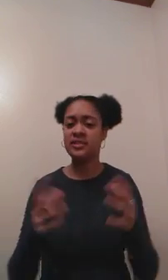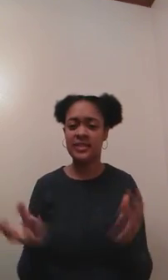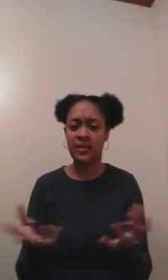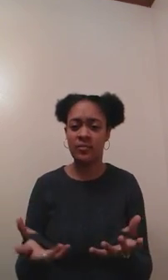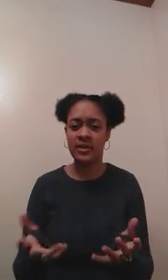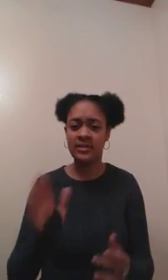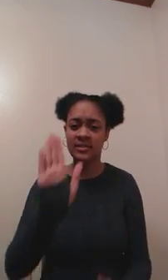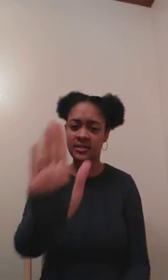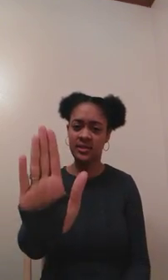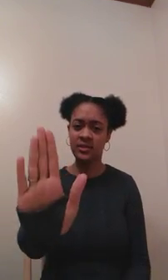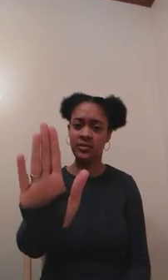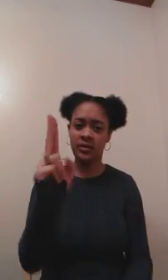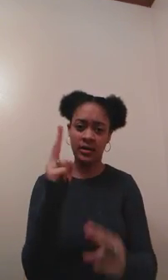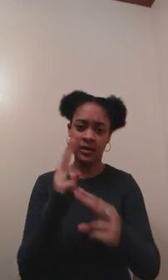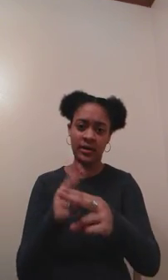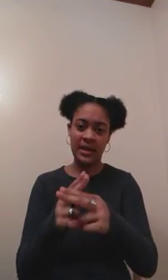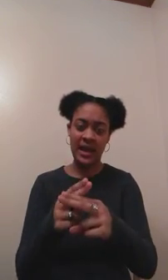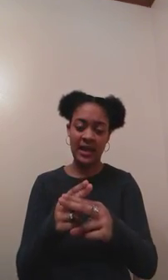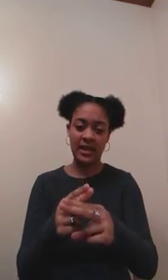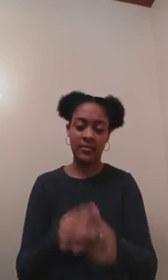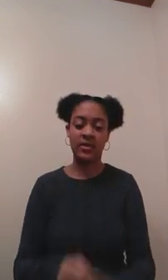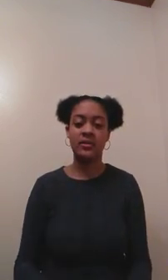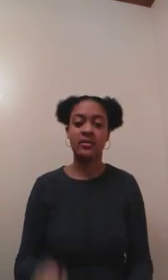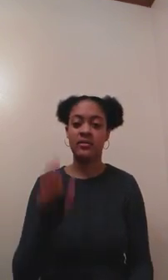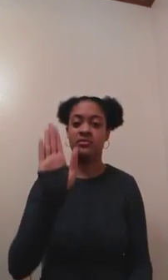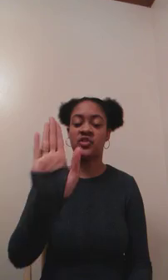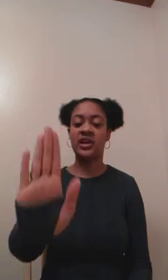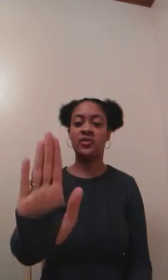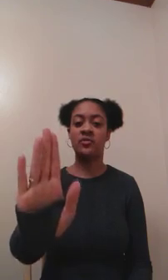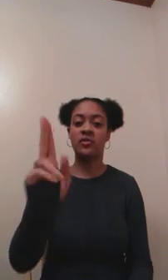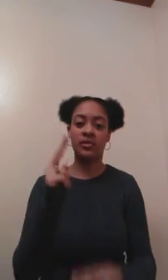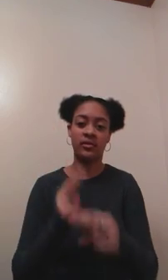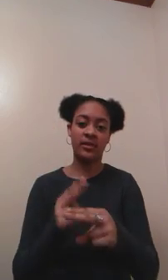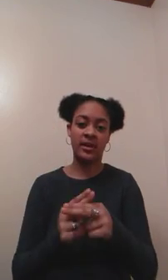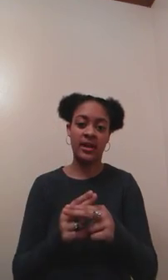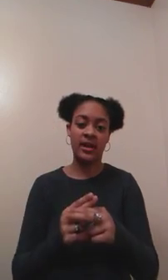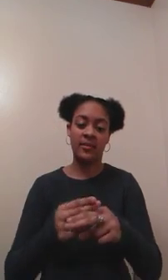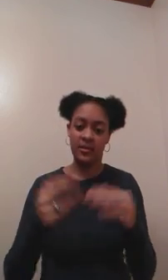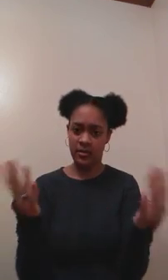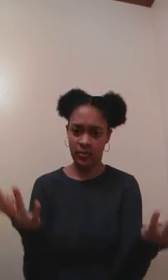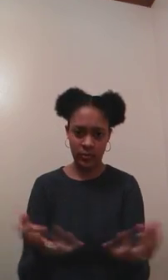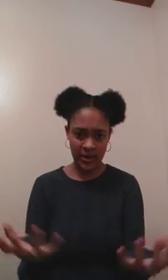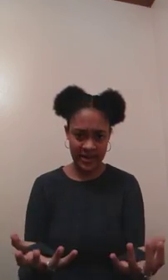say what's your name, you'd say your name,